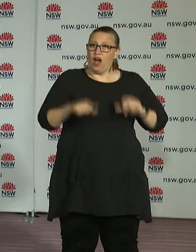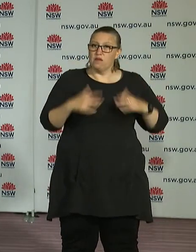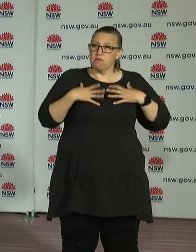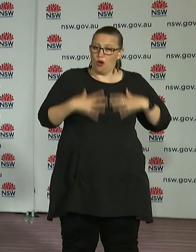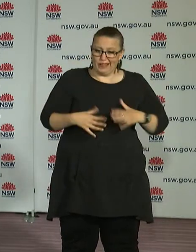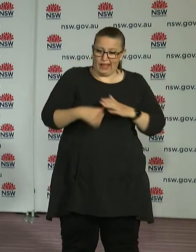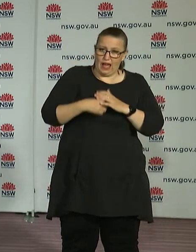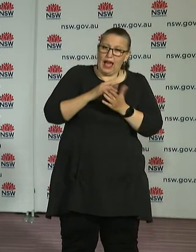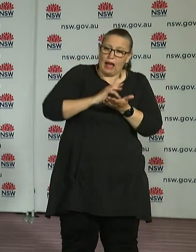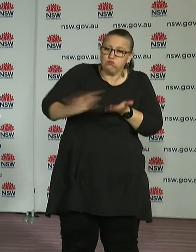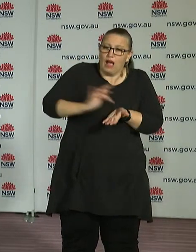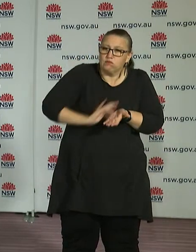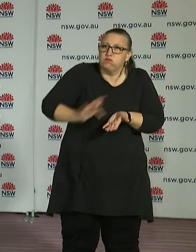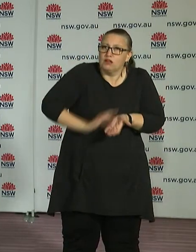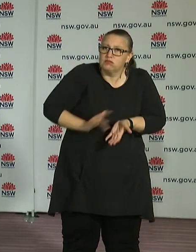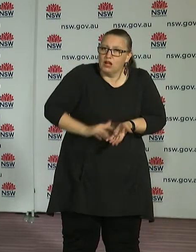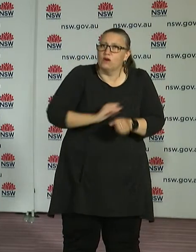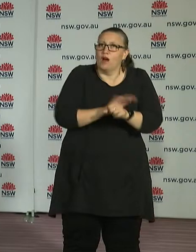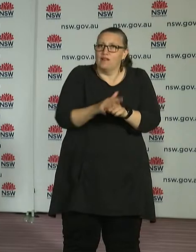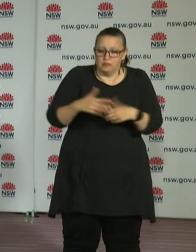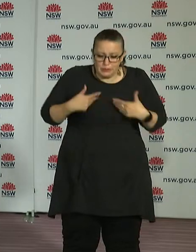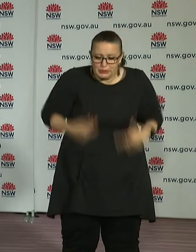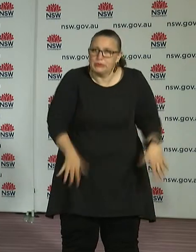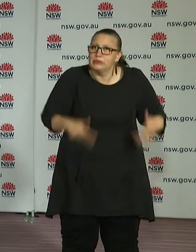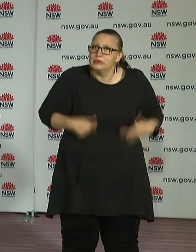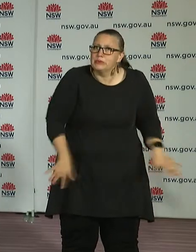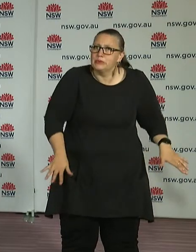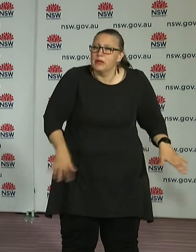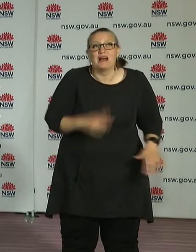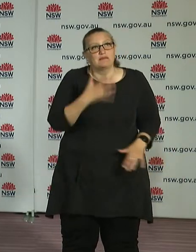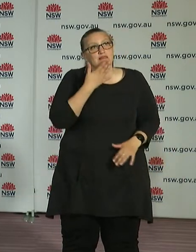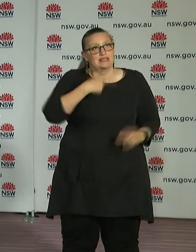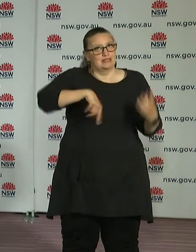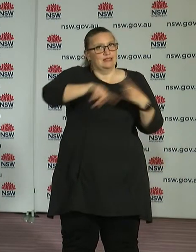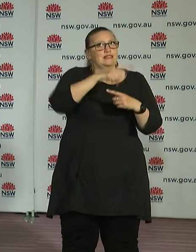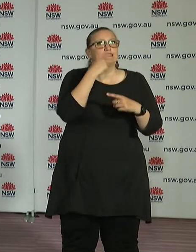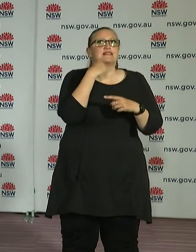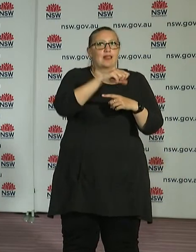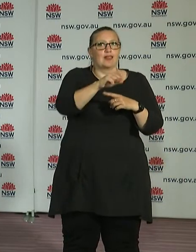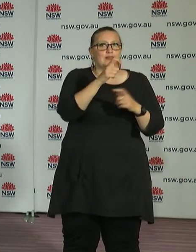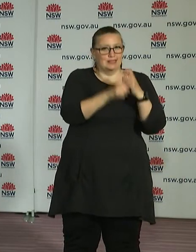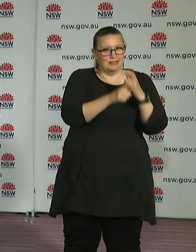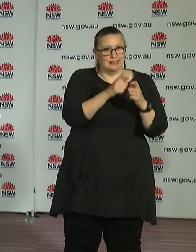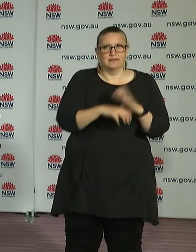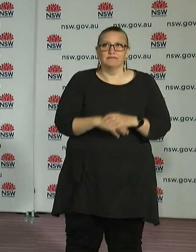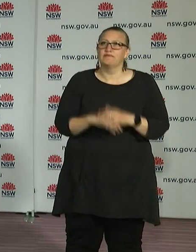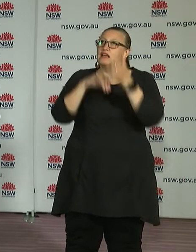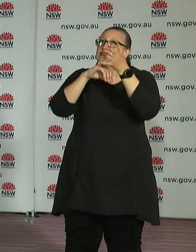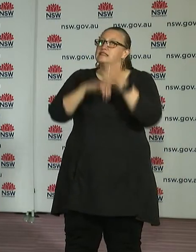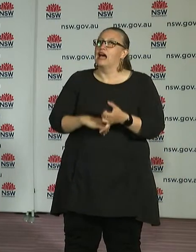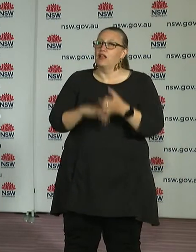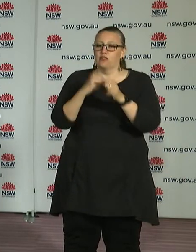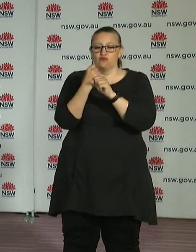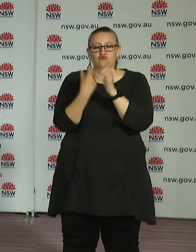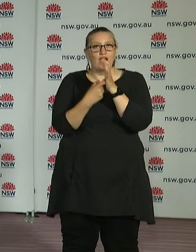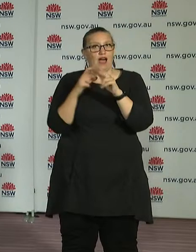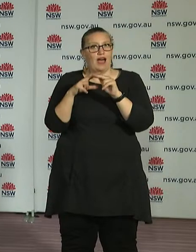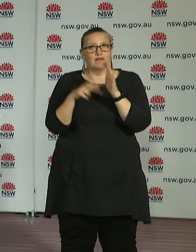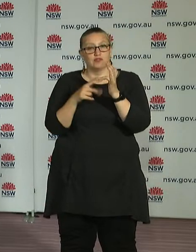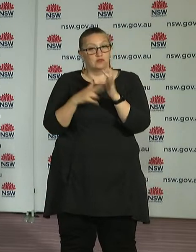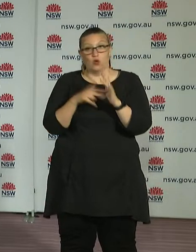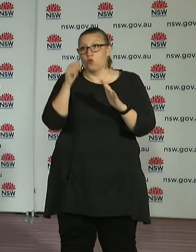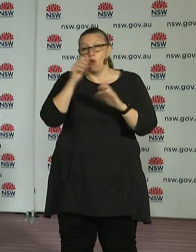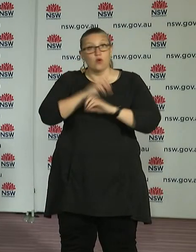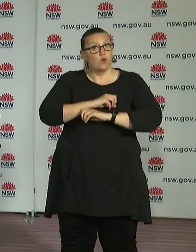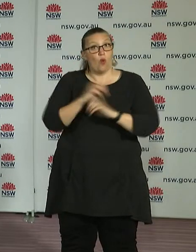wanting that community to be on high alert and get tested. South Grafton in the Northern Rivers region, we have no known cases, so we do want the